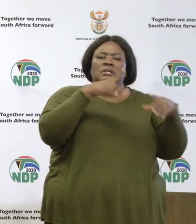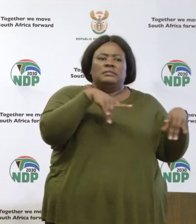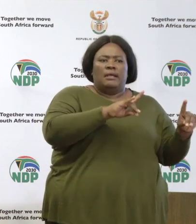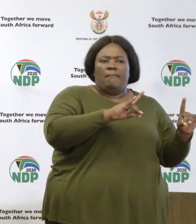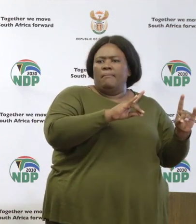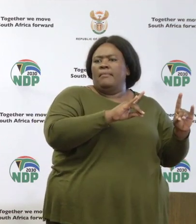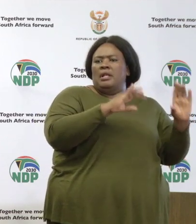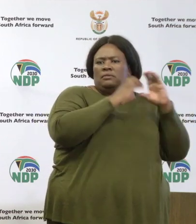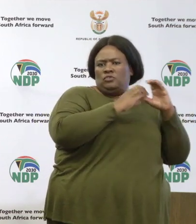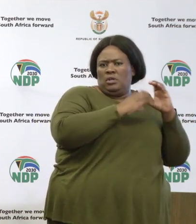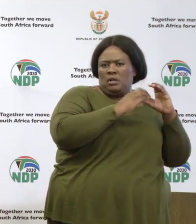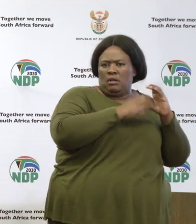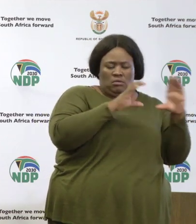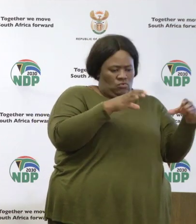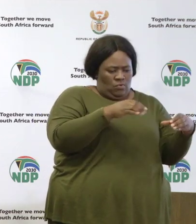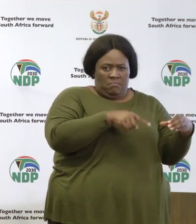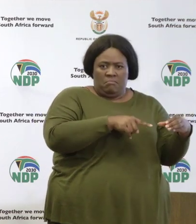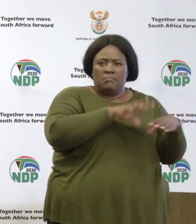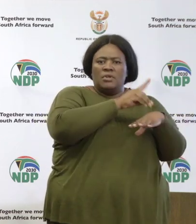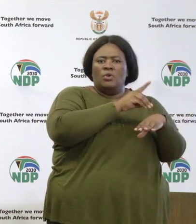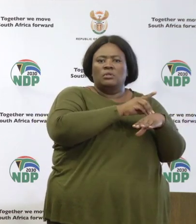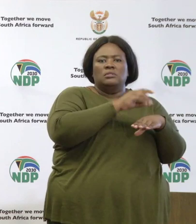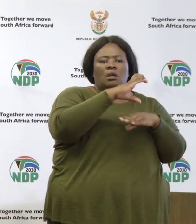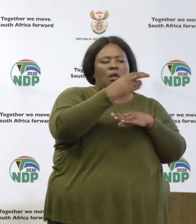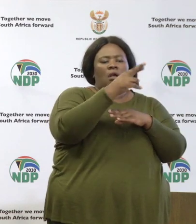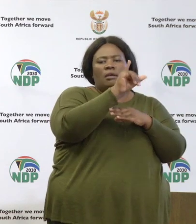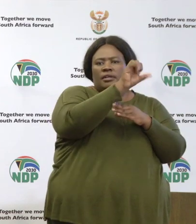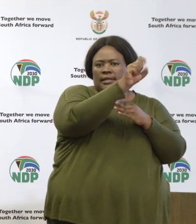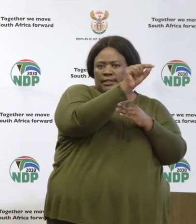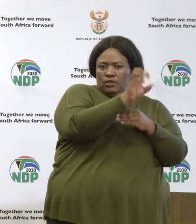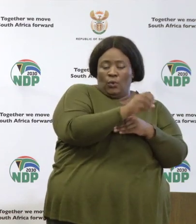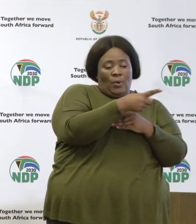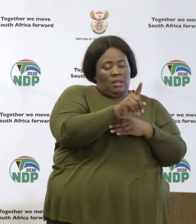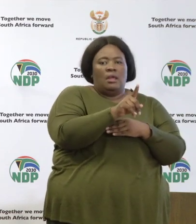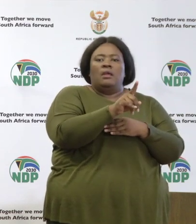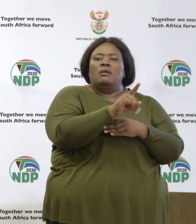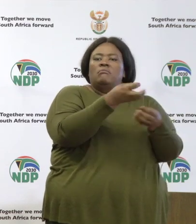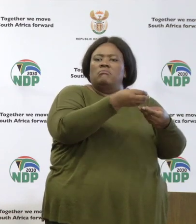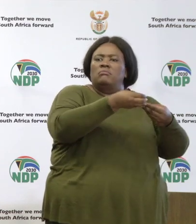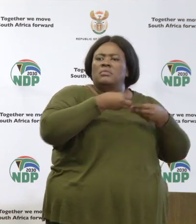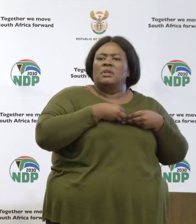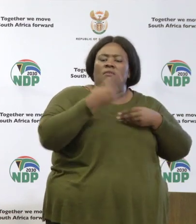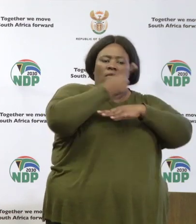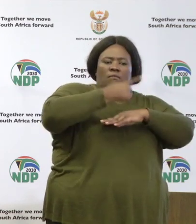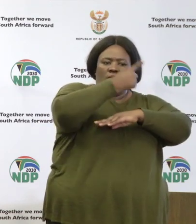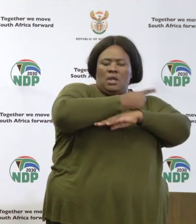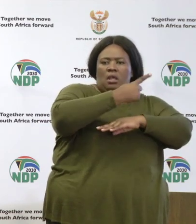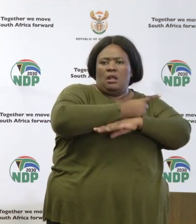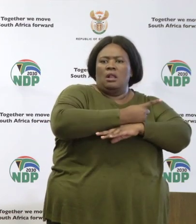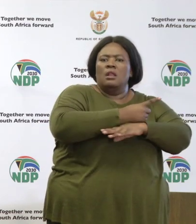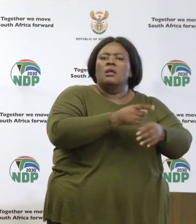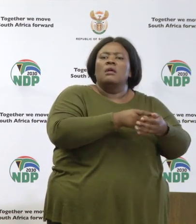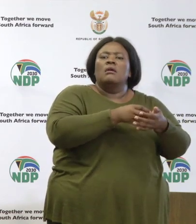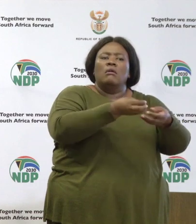ShopRite and Checkers Group, Dr. Christo Visto. The group has pledged and donated a daily donation of 40 liters